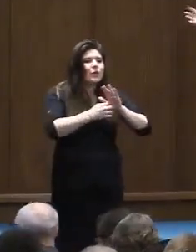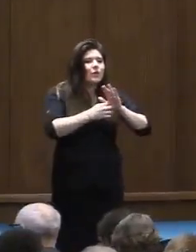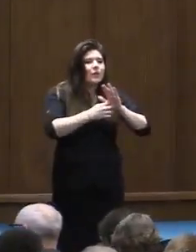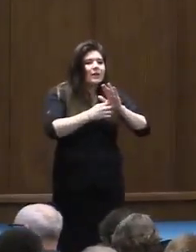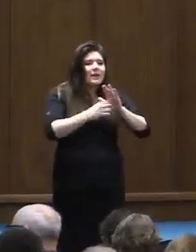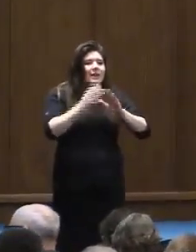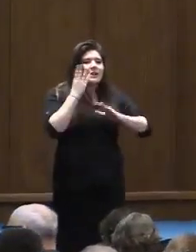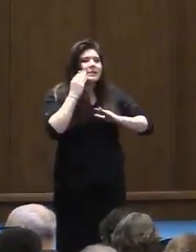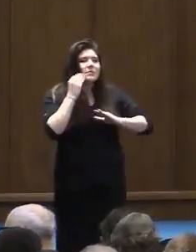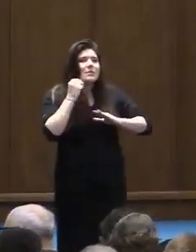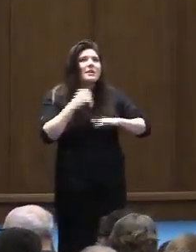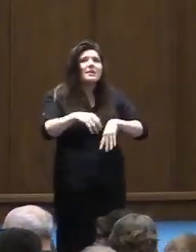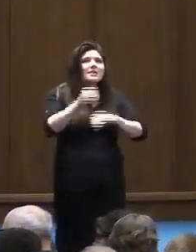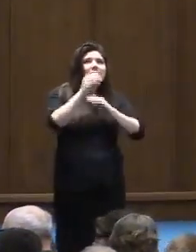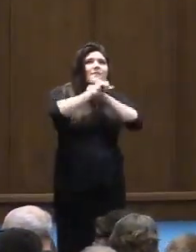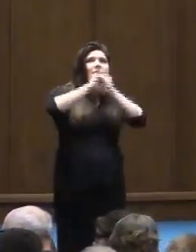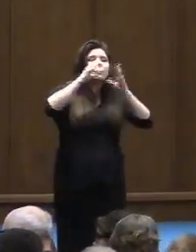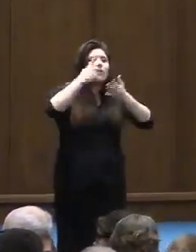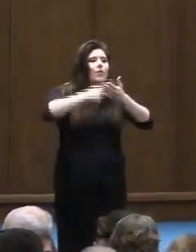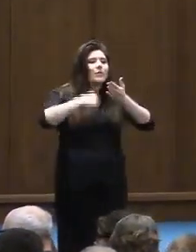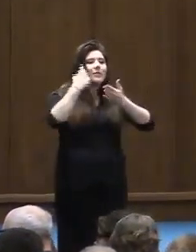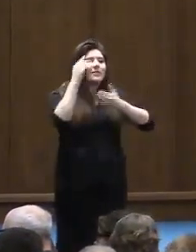what is their future going to look like.